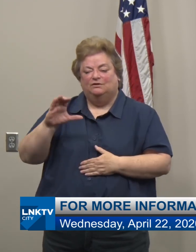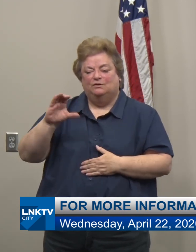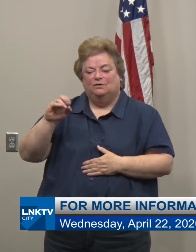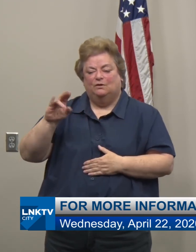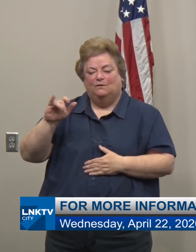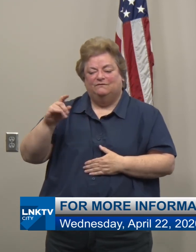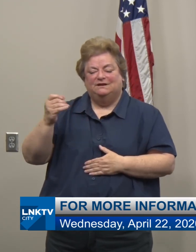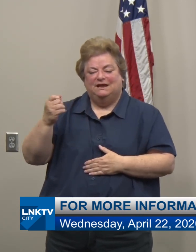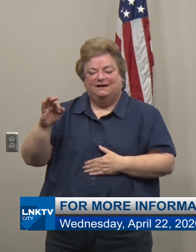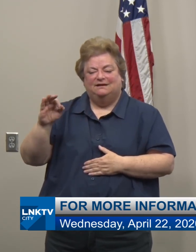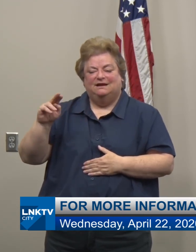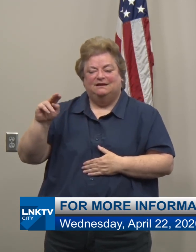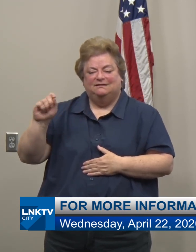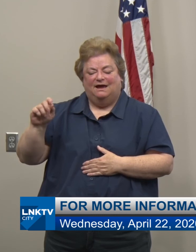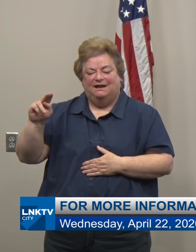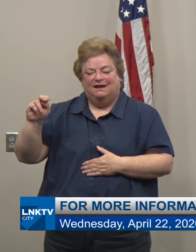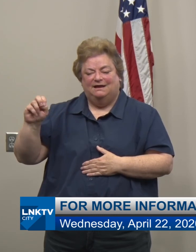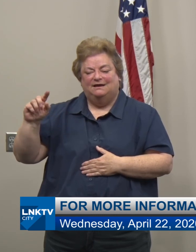covid19.lincoln.ne.gov.